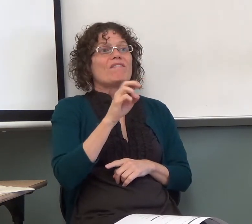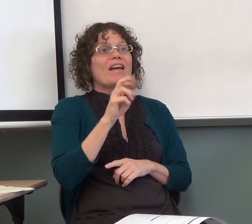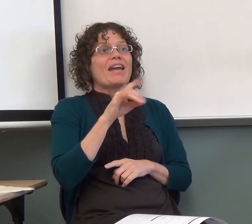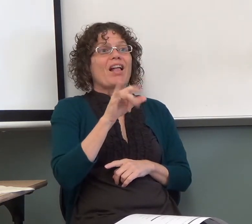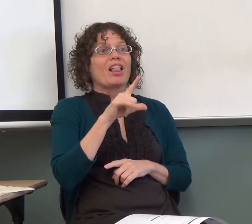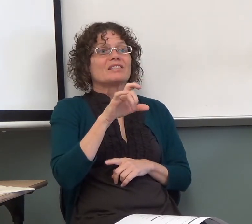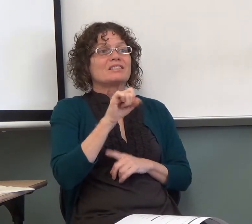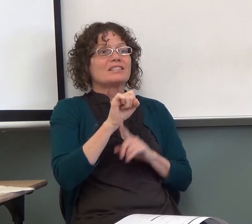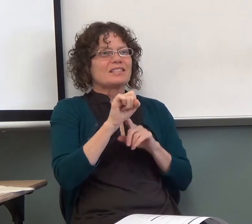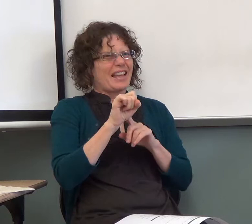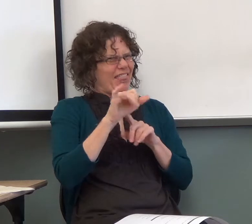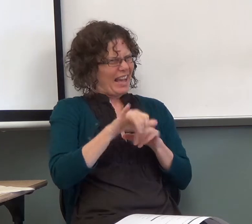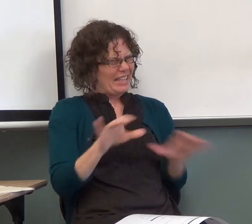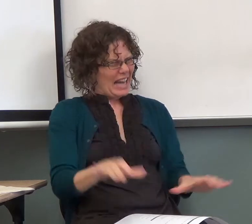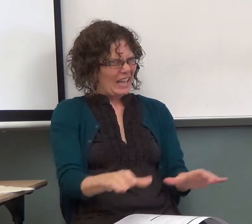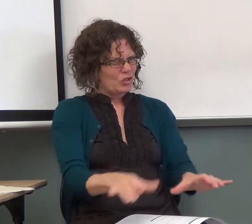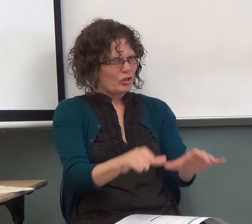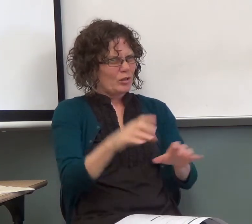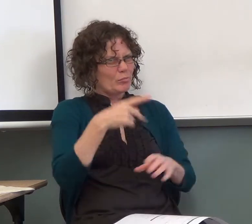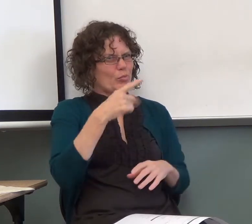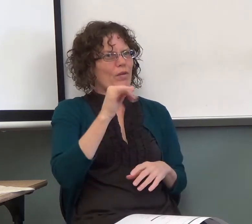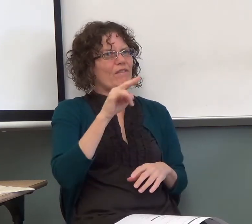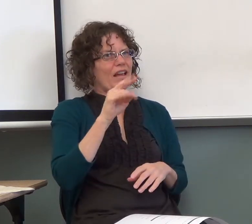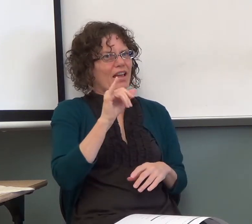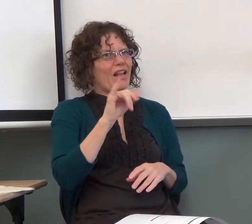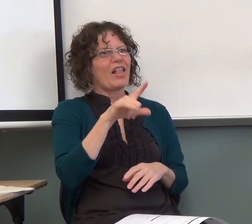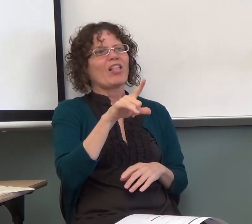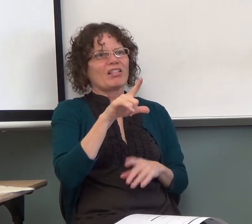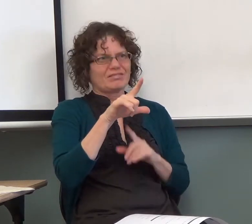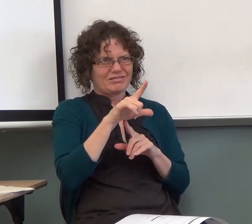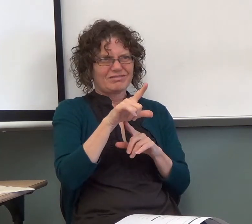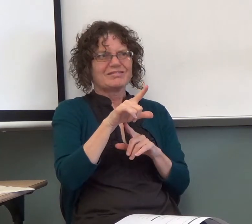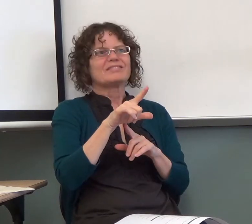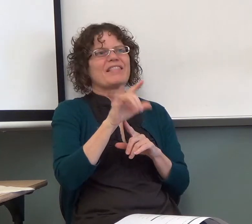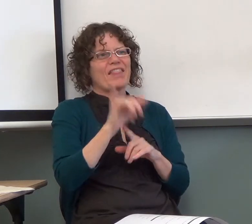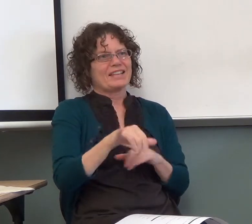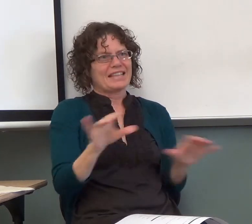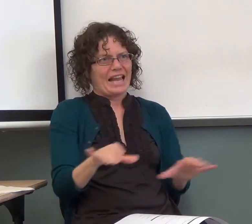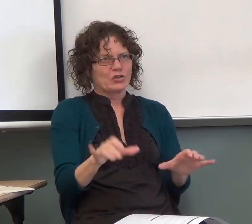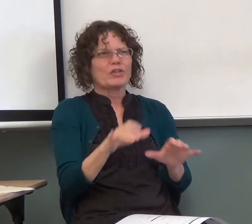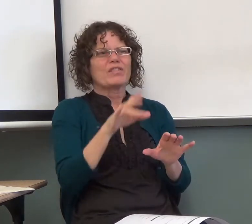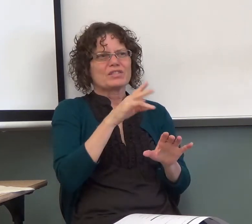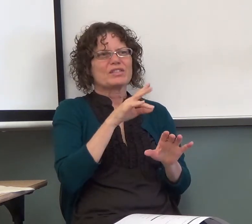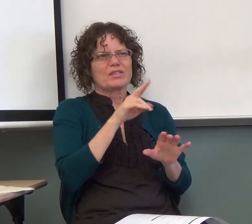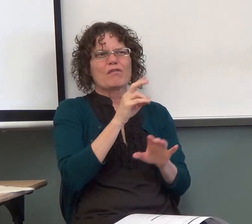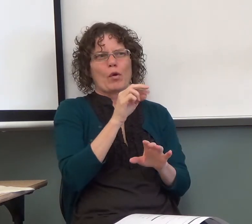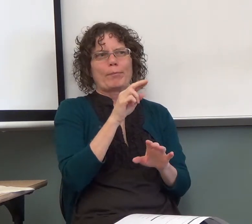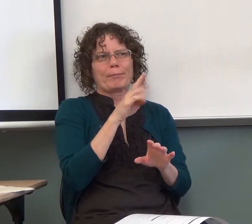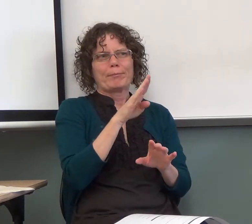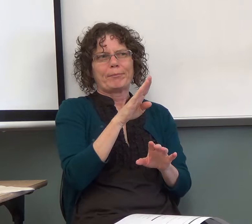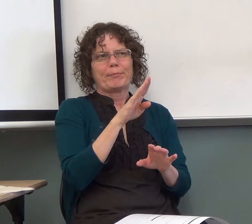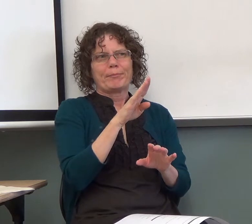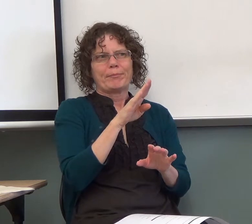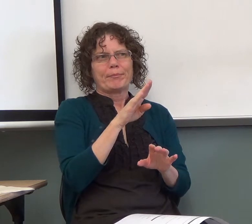an action, prevailing? Yeah, that is. To prevail. Good. So that means it's a verb. So we know it's not a noun.